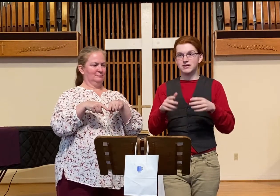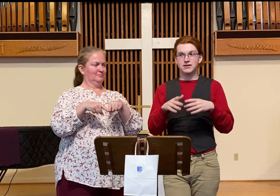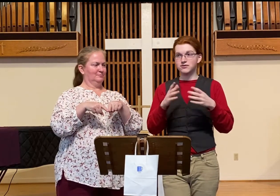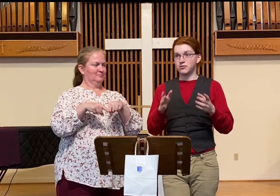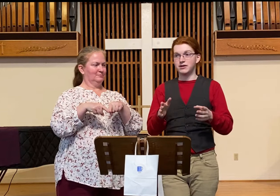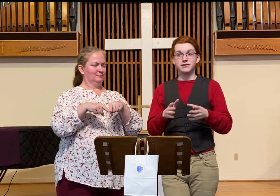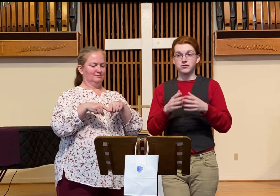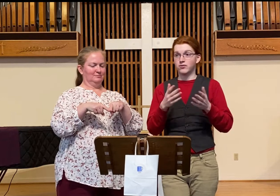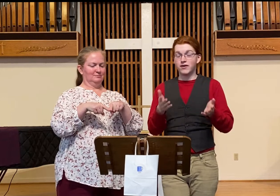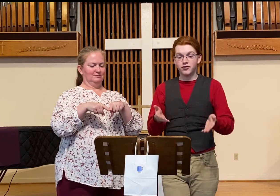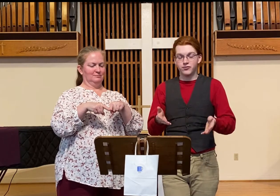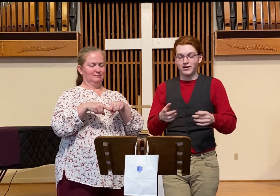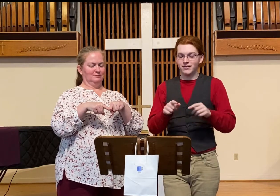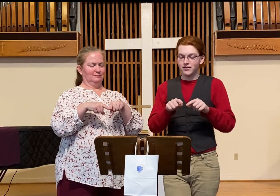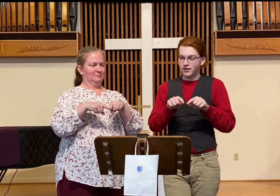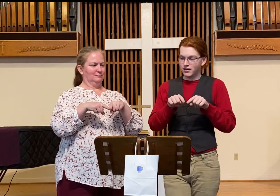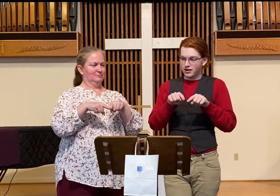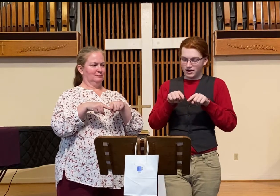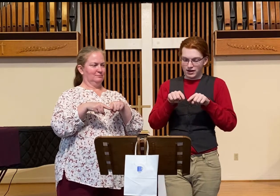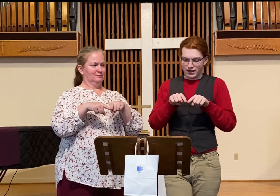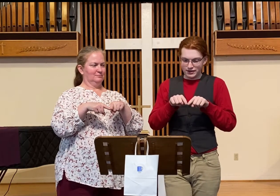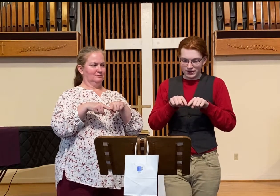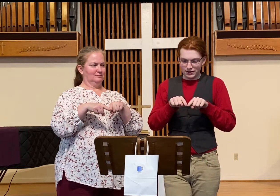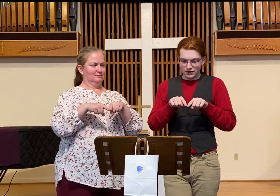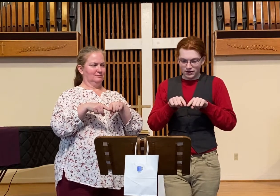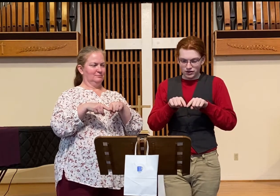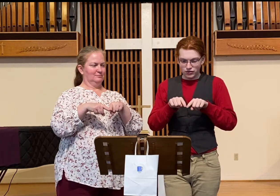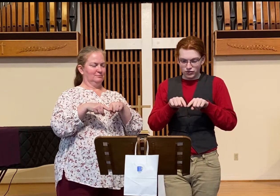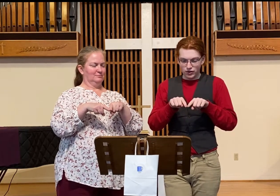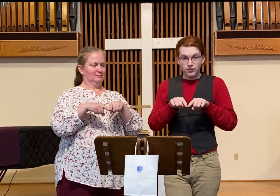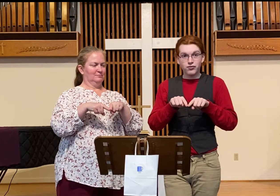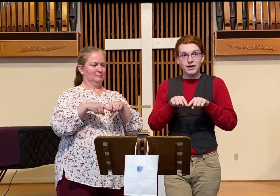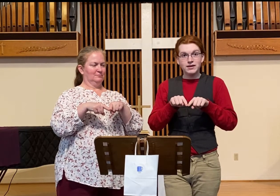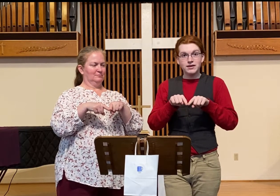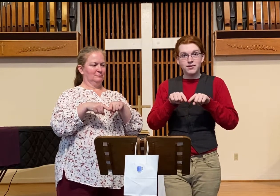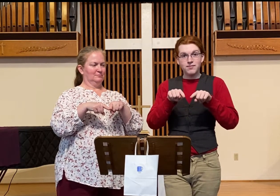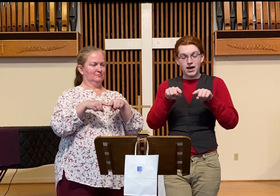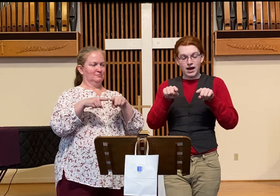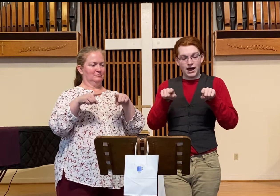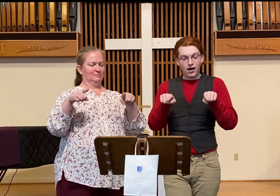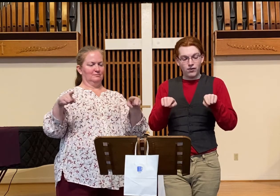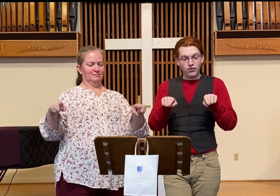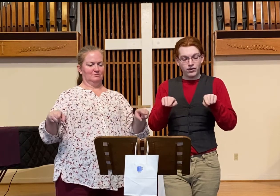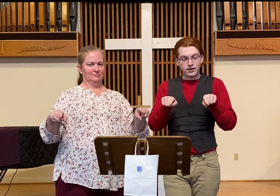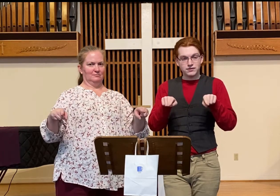D's or P's or wherever you want. And then you bring them out like